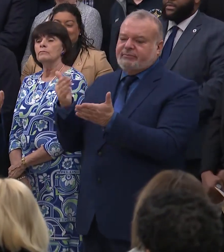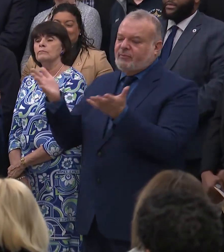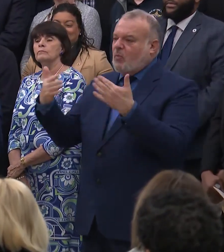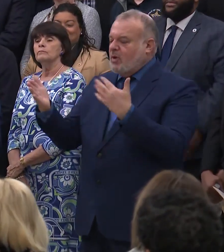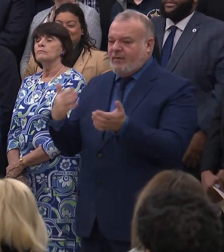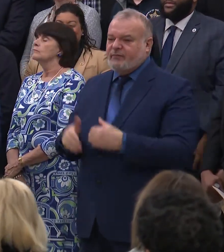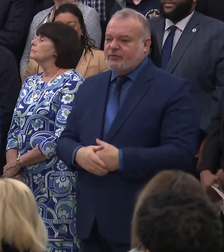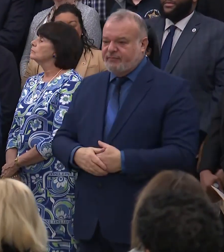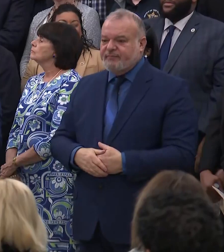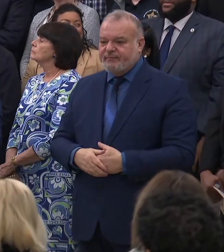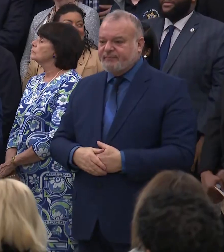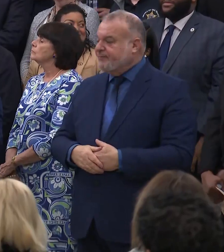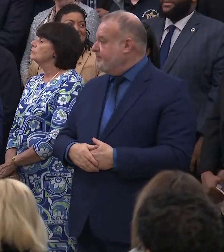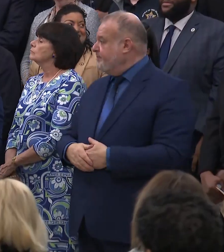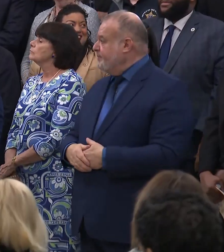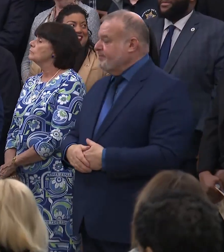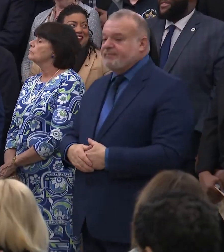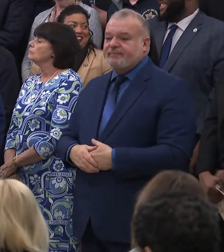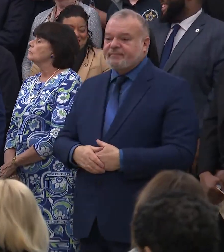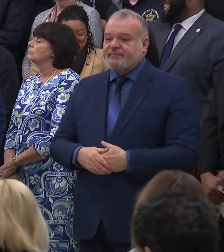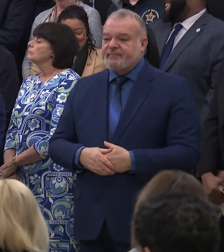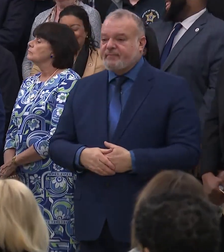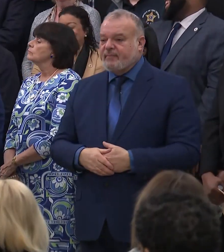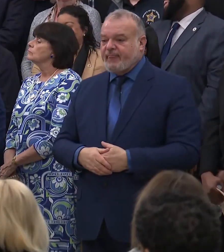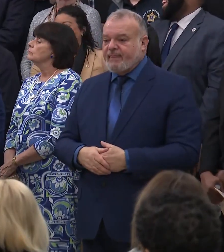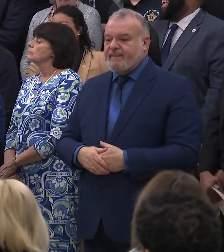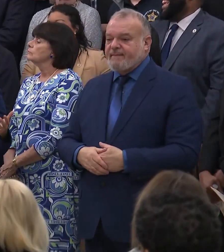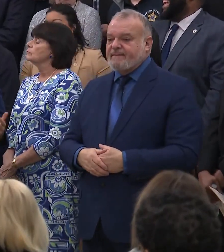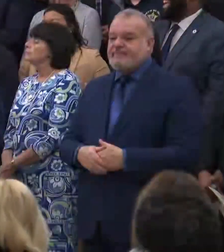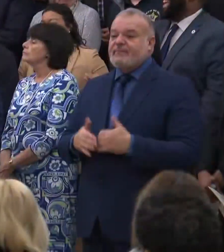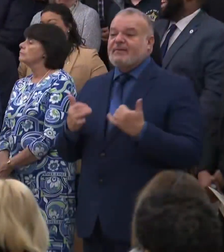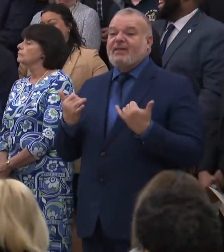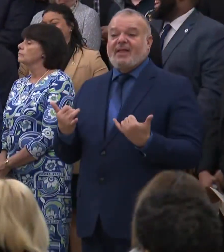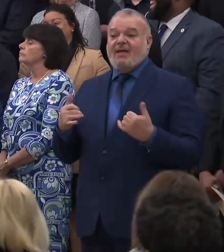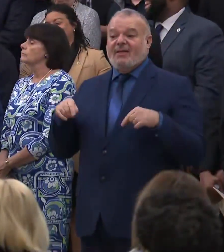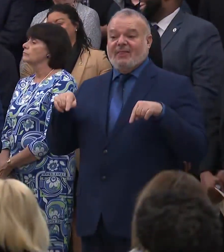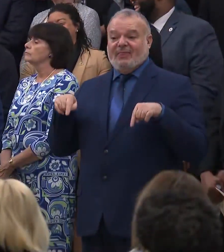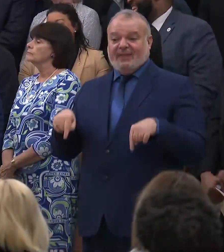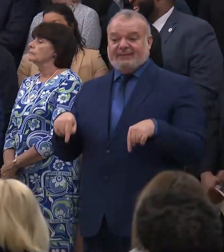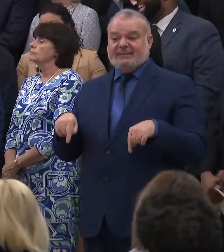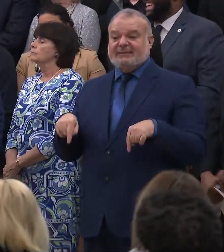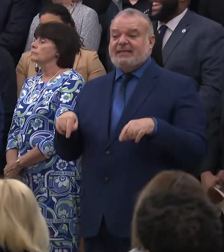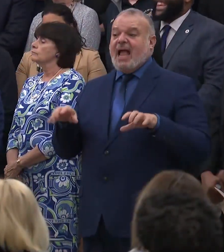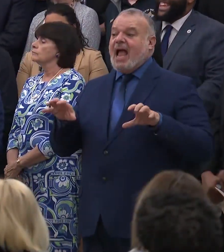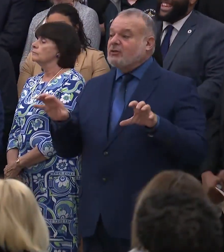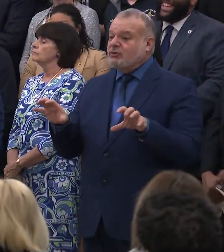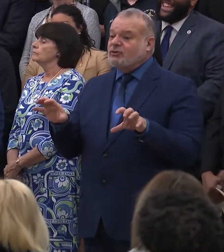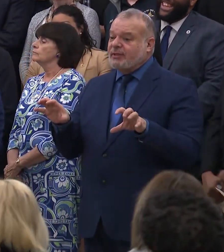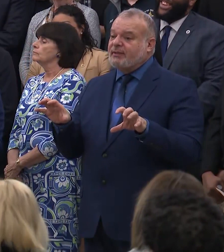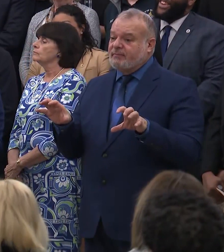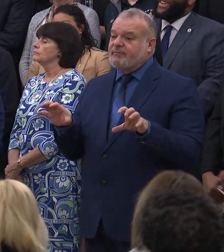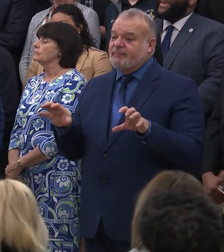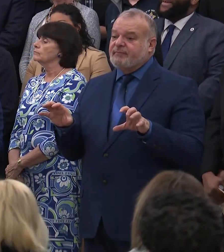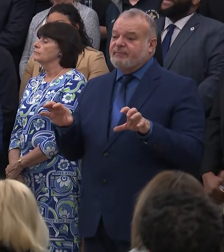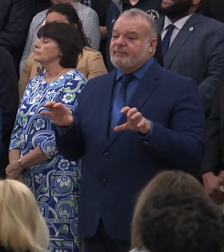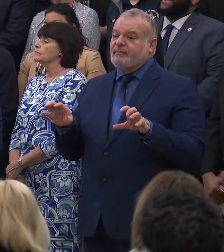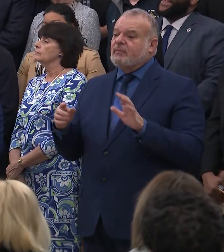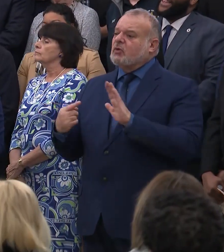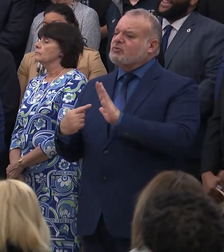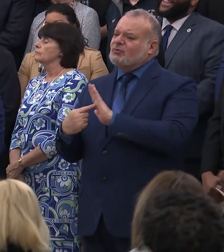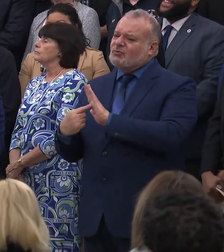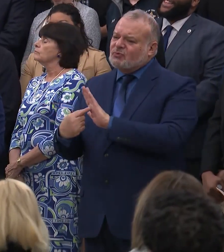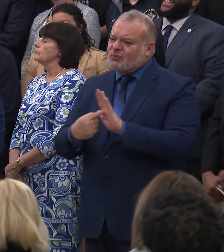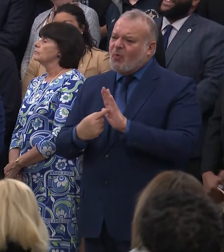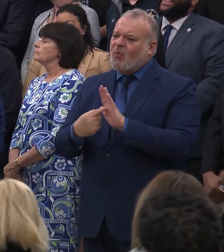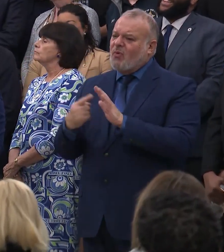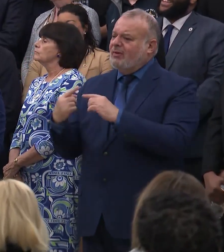scope of this, right, and the magnitude of this action, and frankly, the magnitude of what has been not right for so